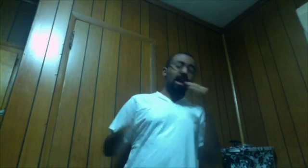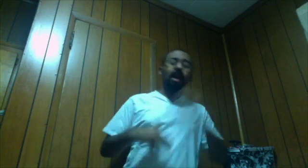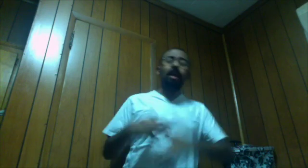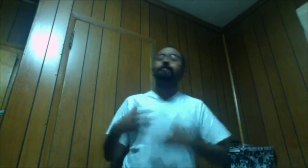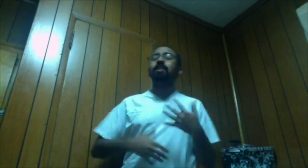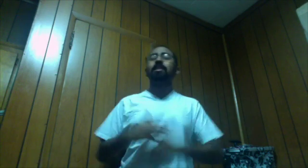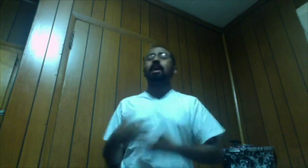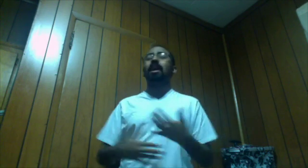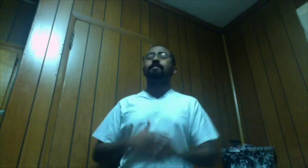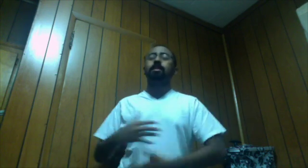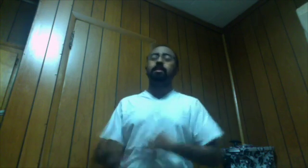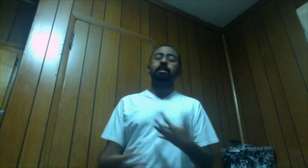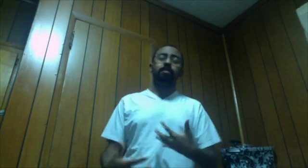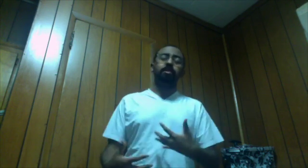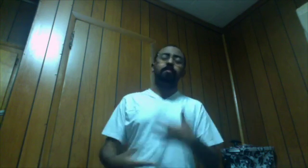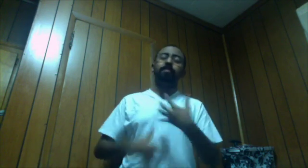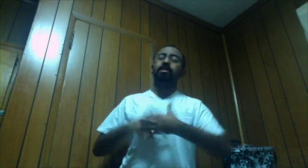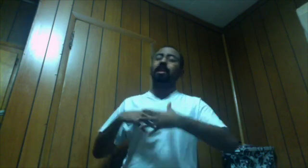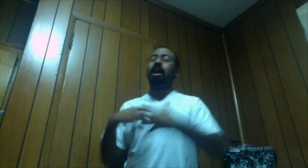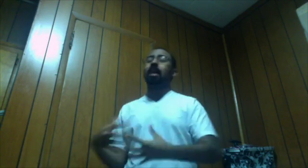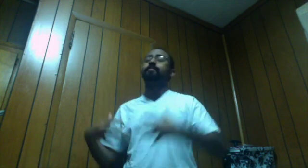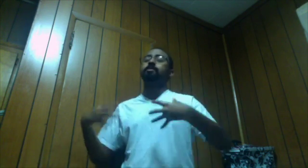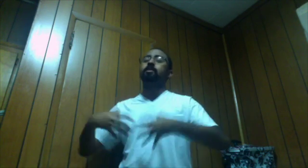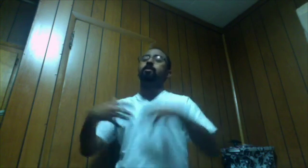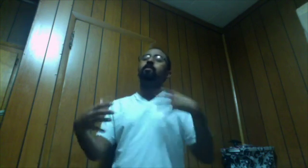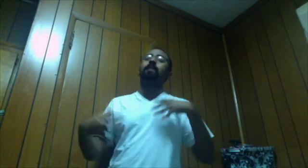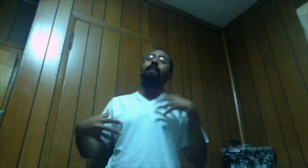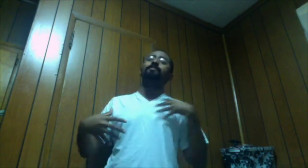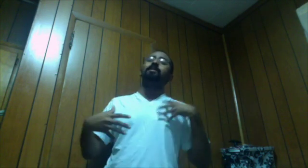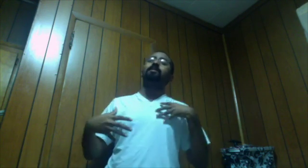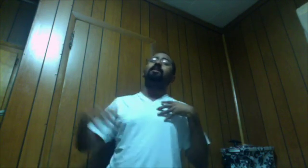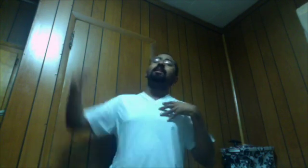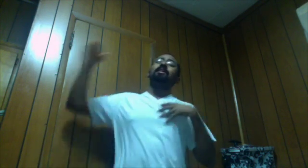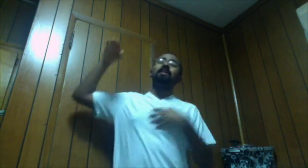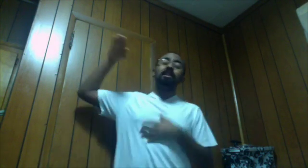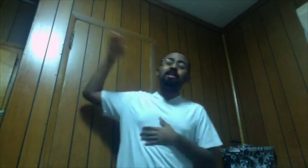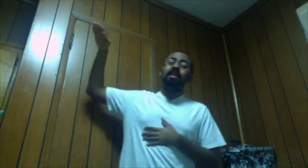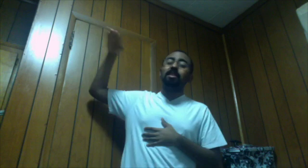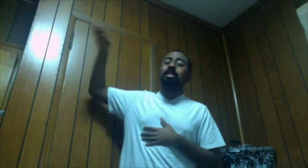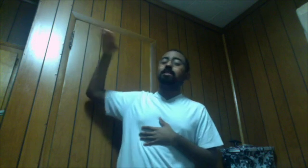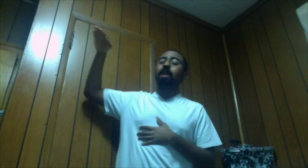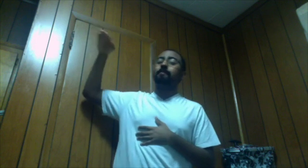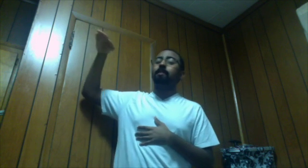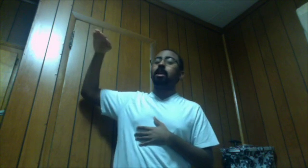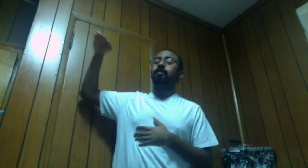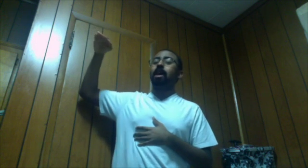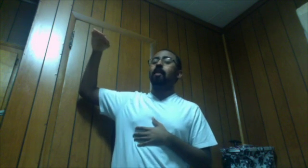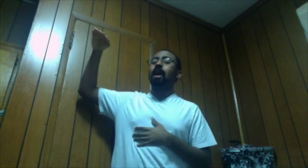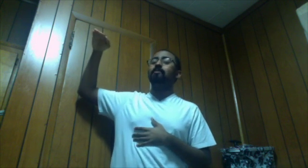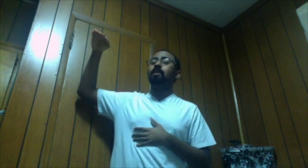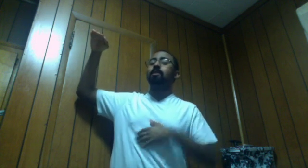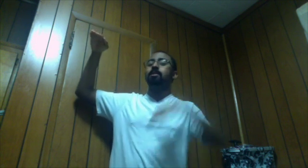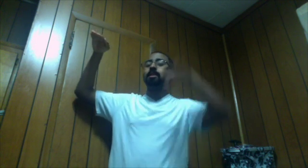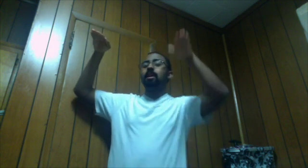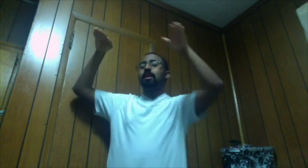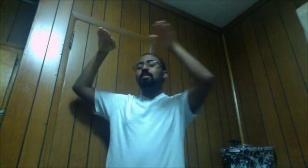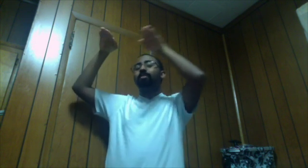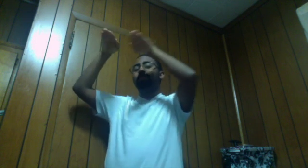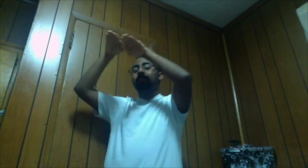I'm not saying the hype didn't lead up to it, but the hype sort of overhyped me a little. Like, let's say this is my mark for how hype I was. This